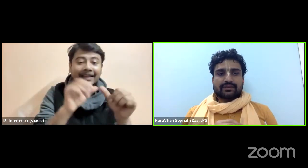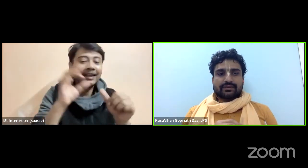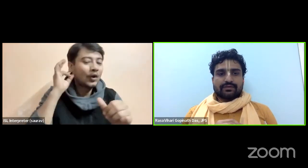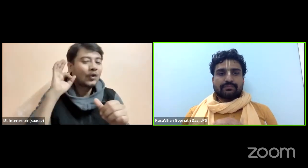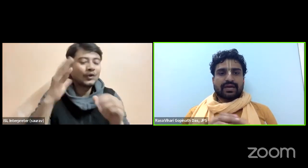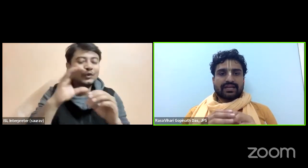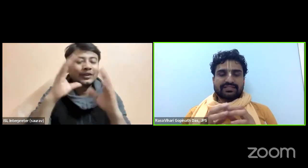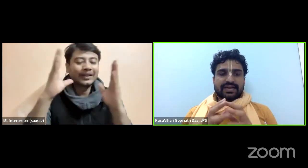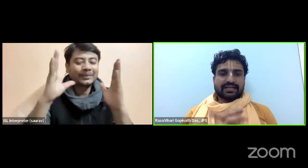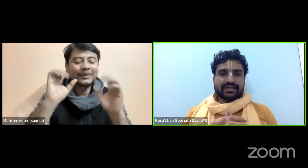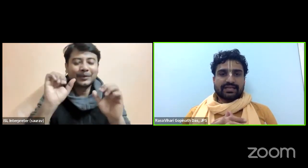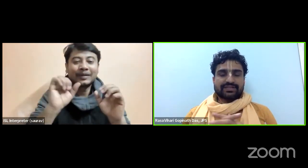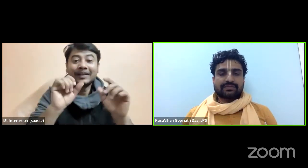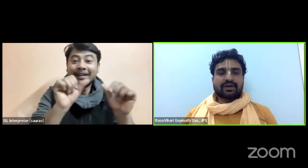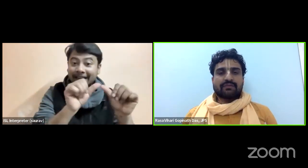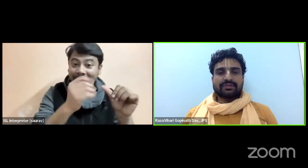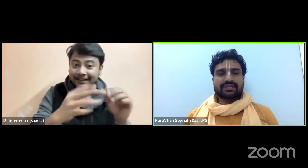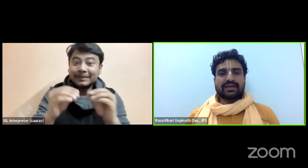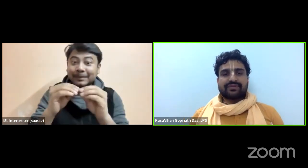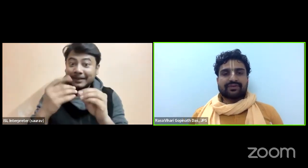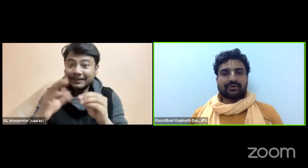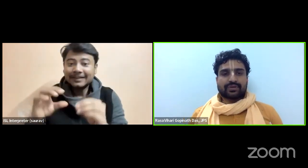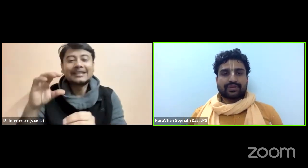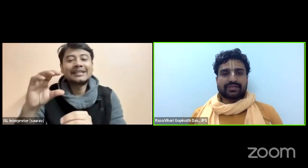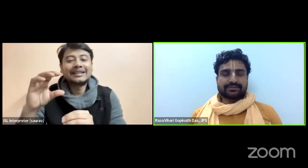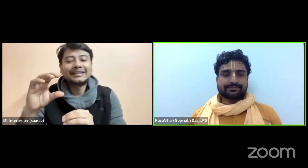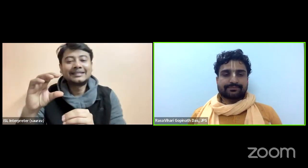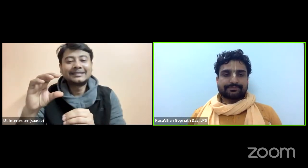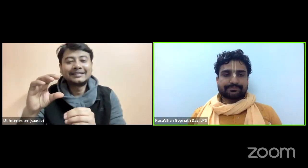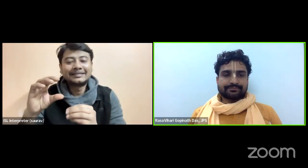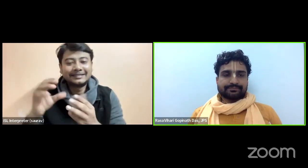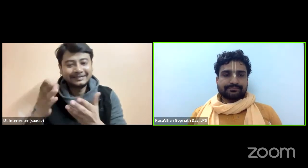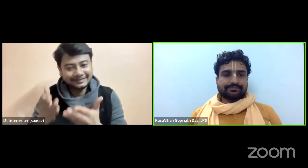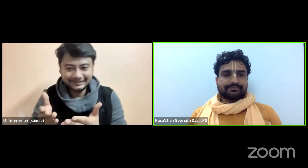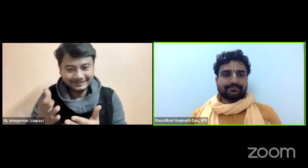today's by chanting Hare Krishna Mahamantra, everyone together.